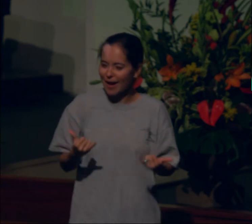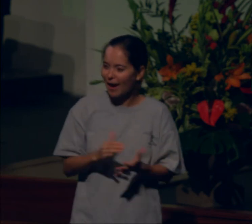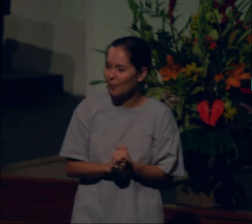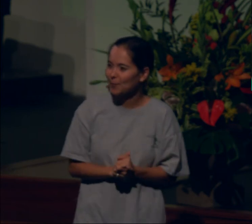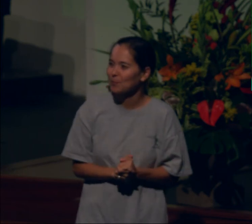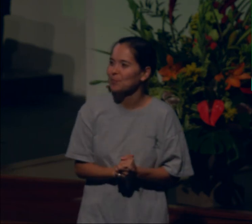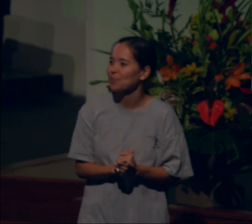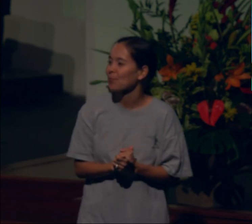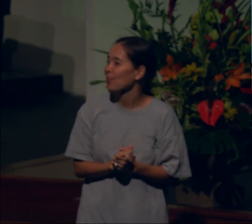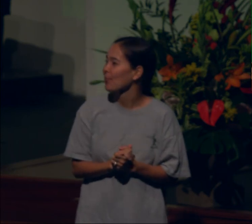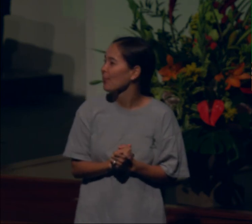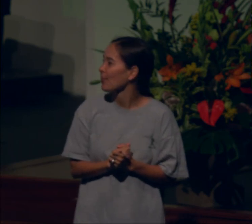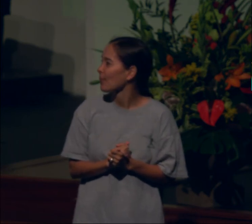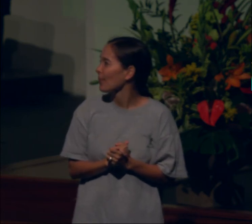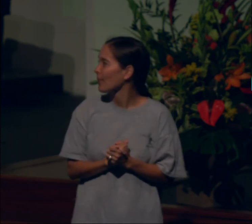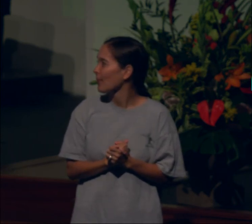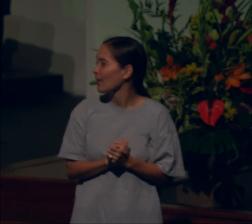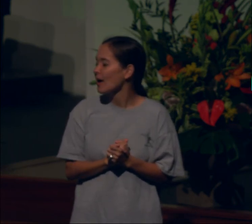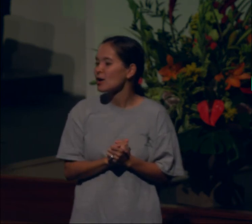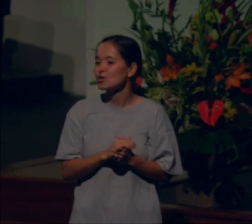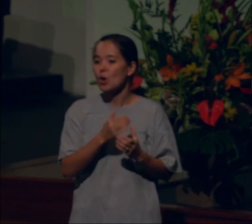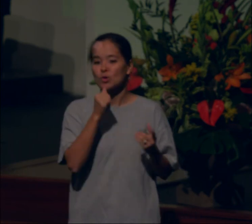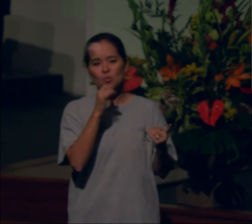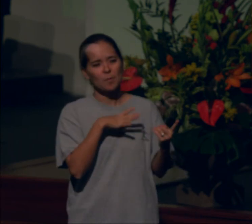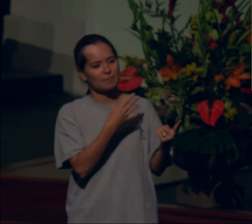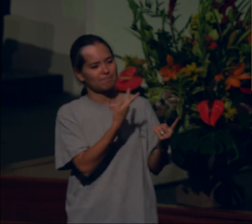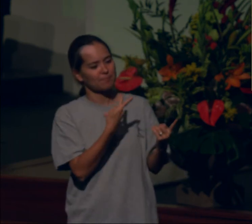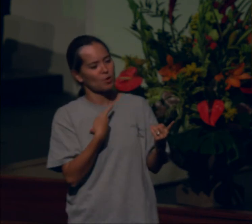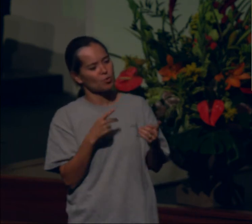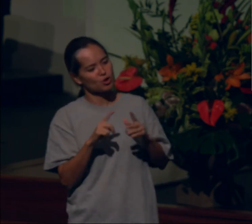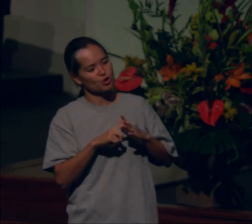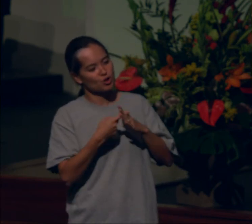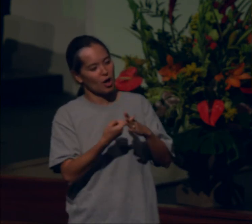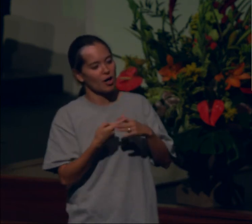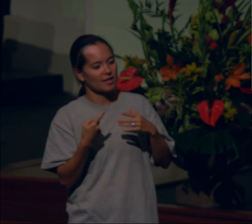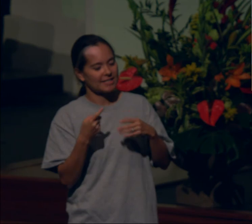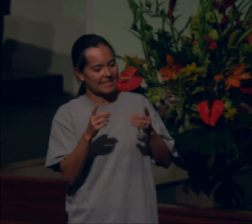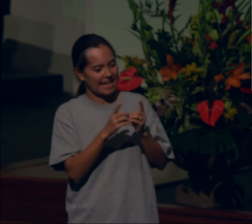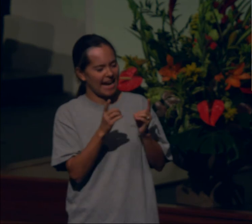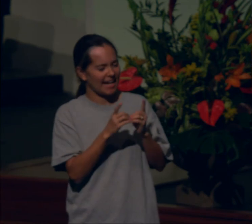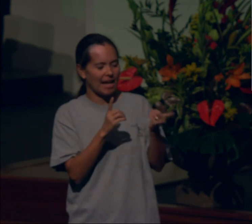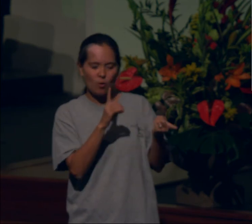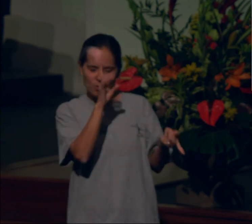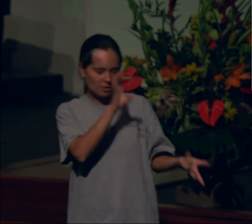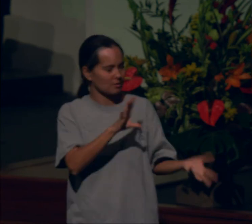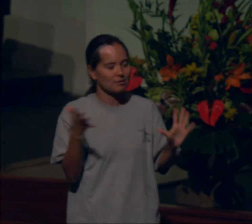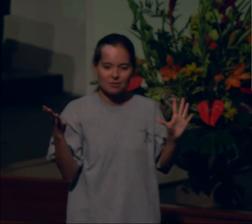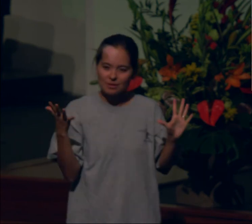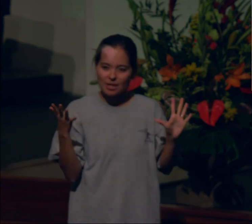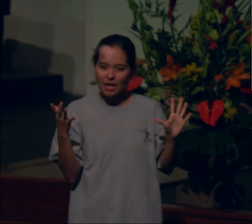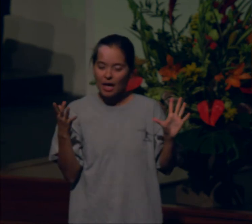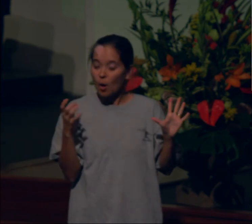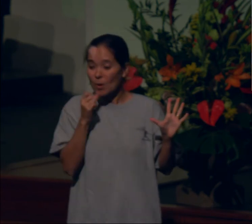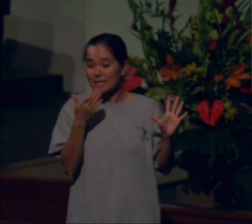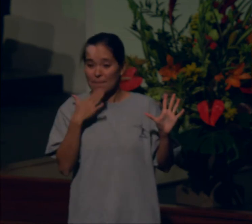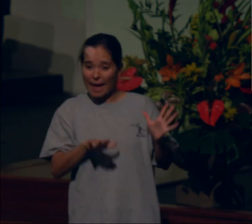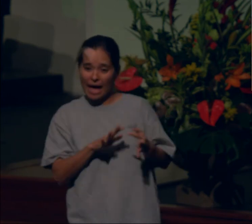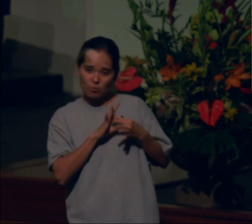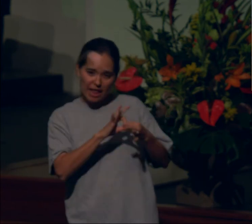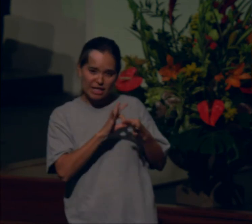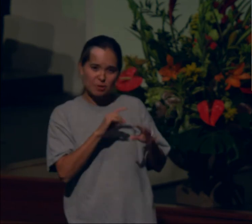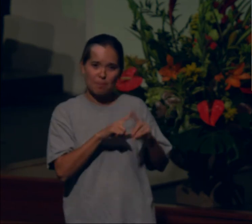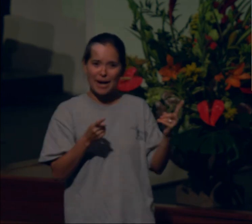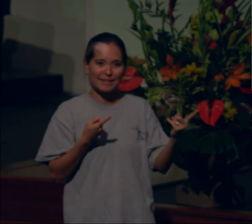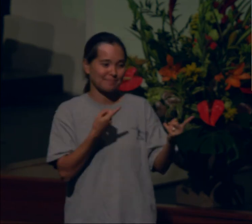And we started dating, and it was a train wreck. I mean, it wasn't a bad relationship. It was